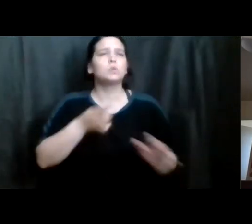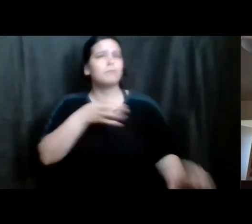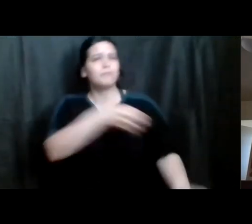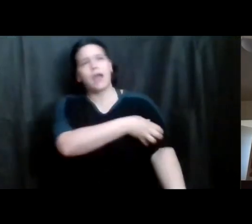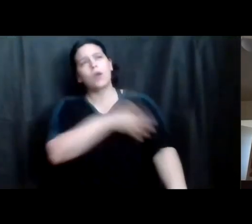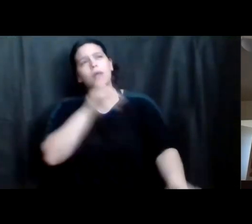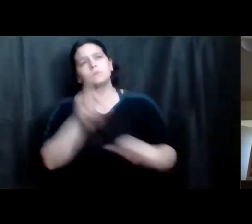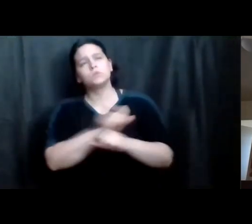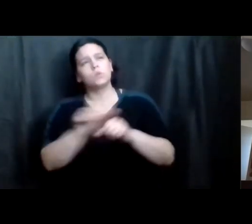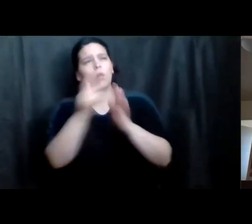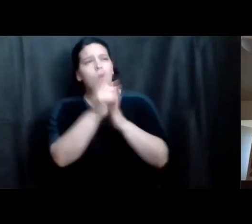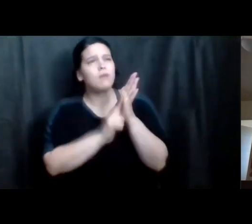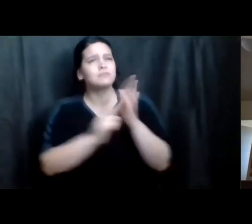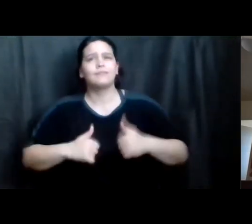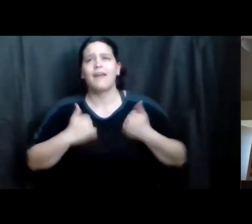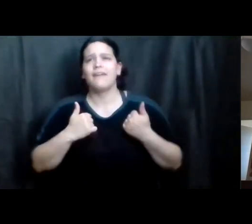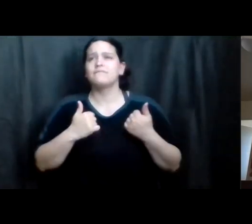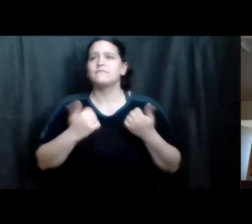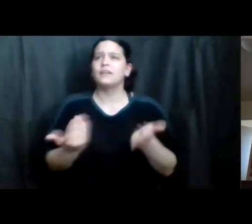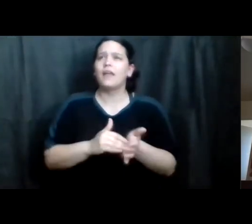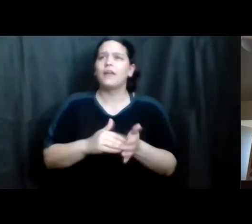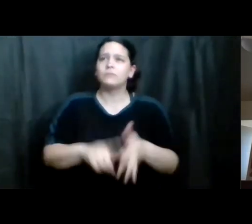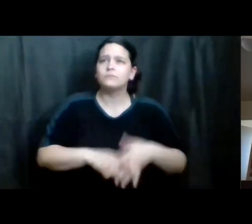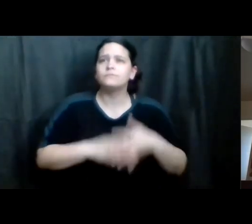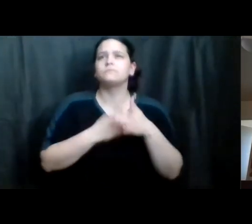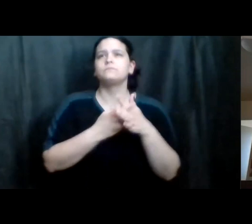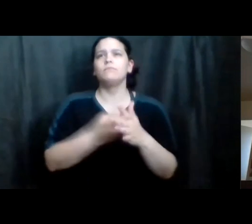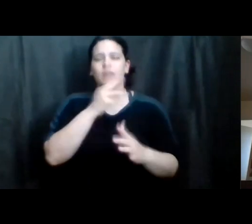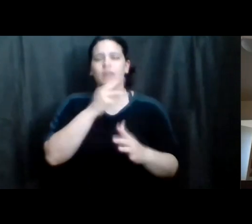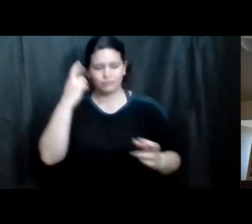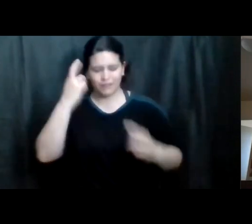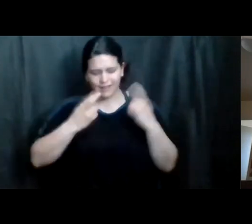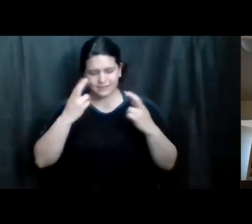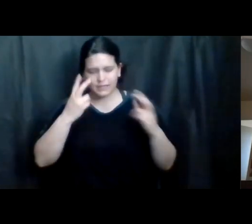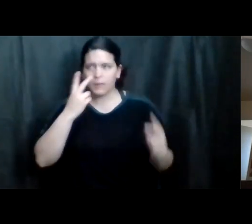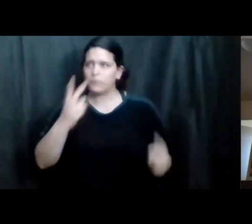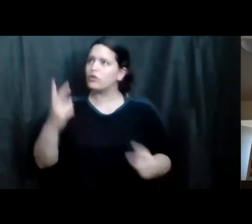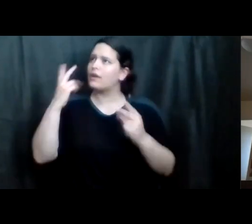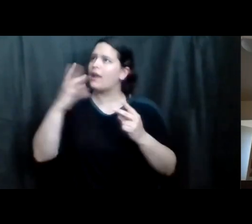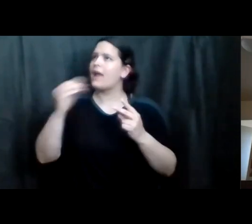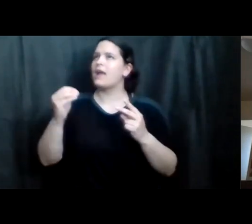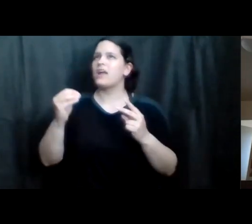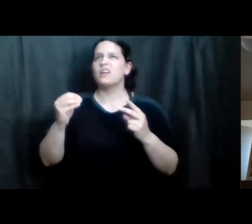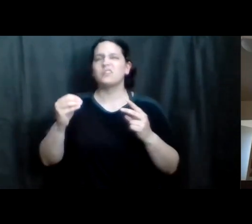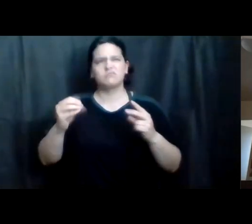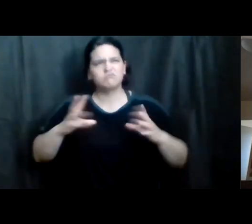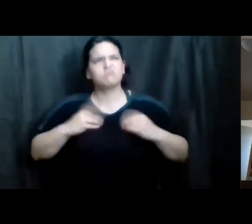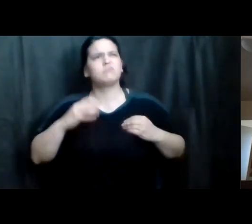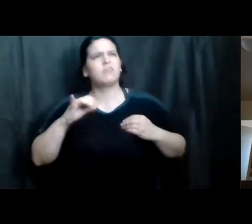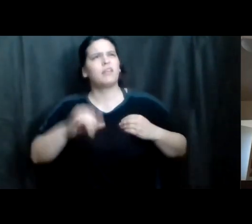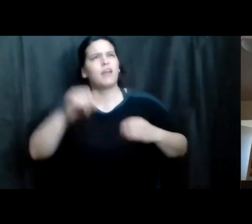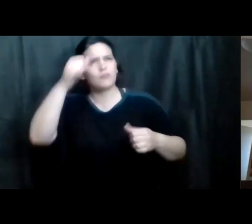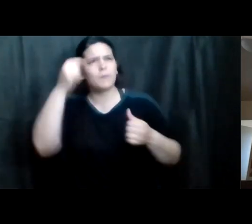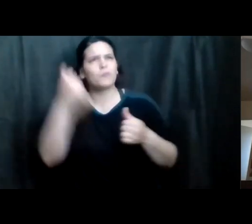that life begins again, and realizing that memory and reclamation of remembering